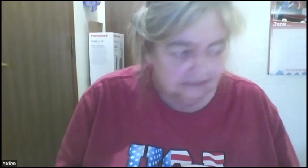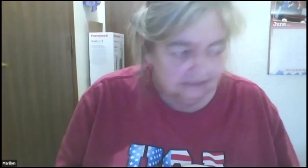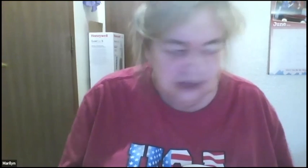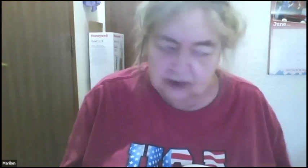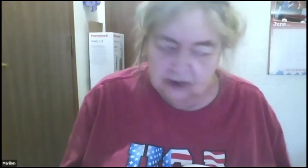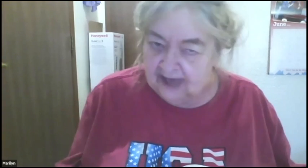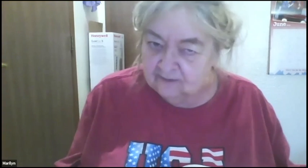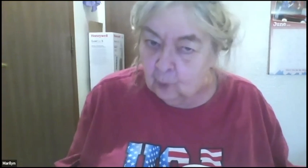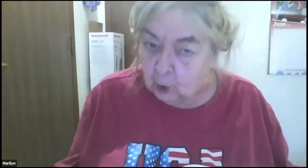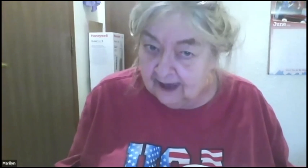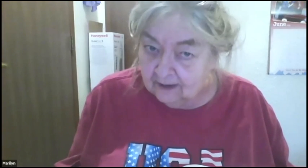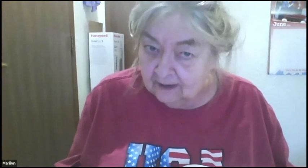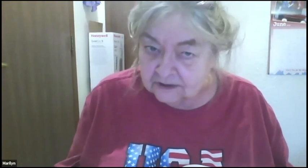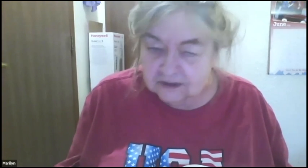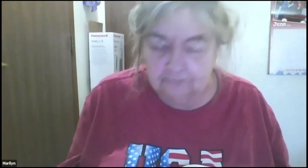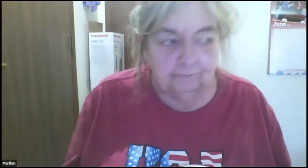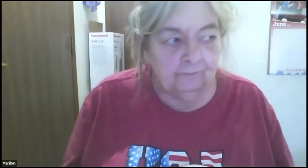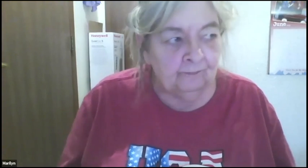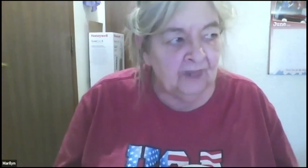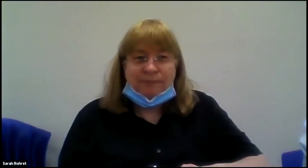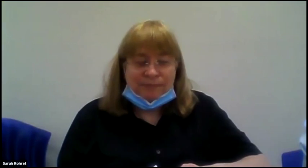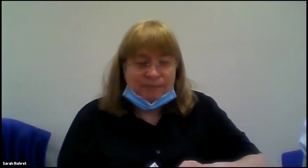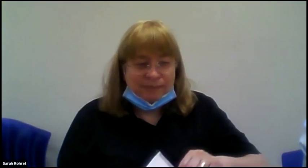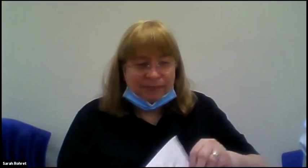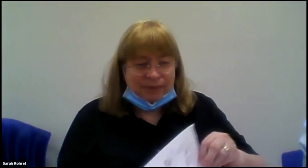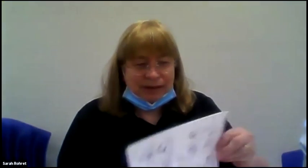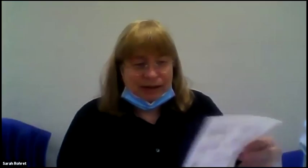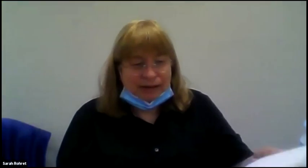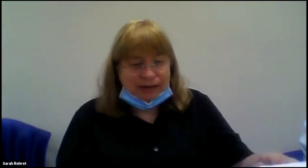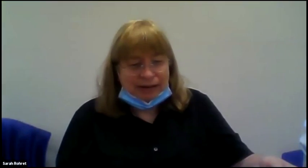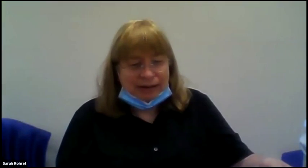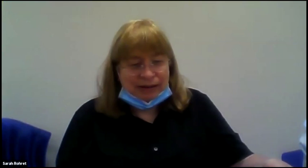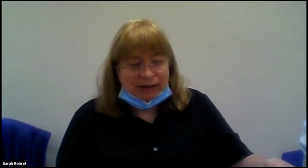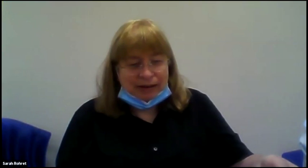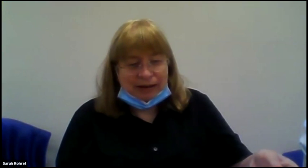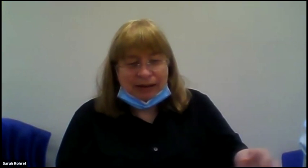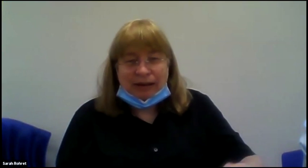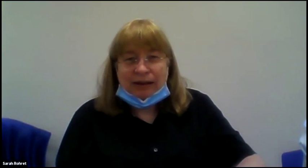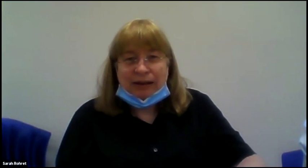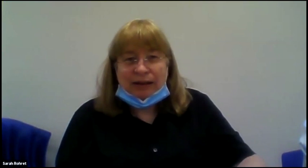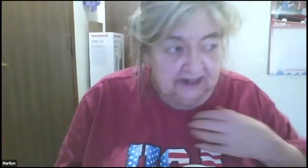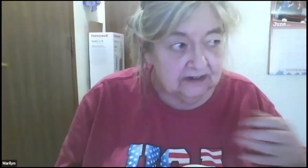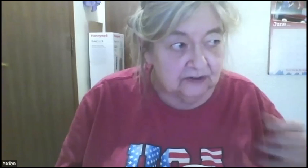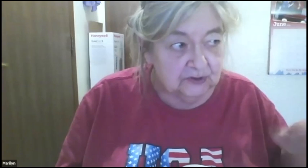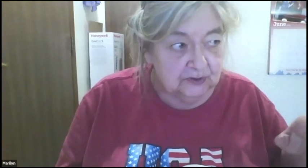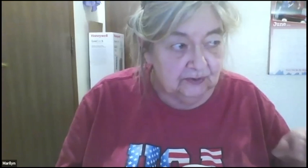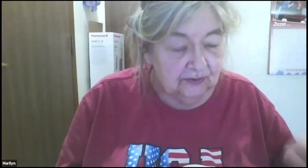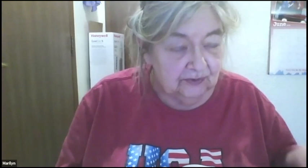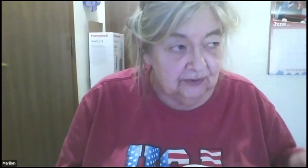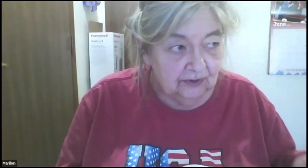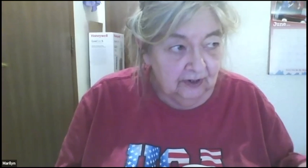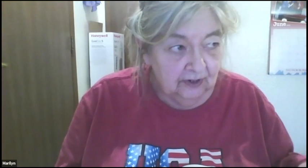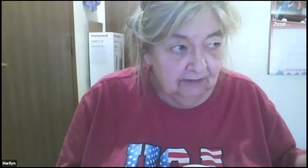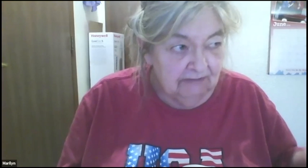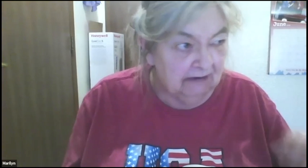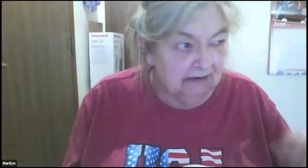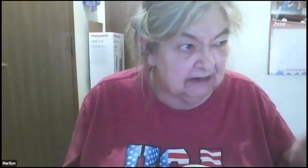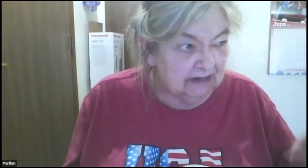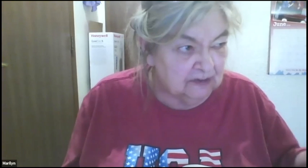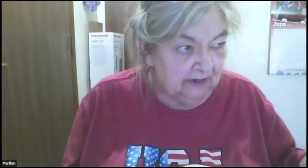only had 4 cows. Mm-hmm. And she allowed me to milk each one of the